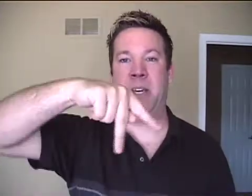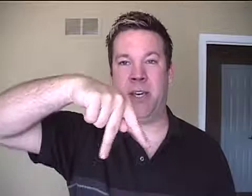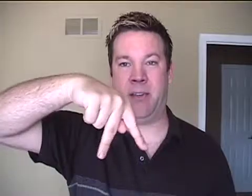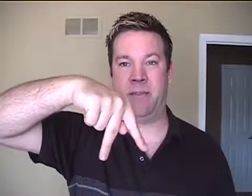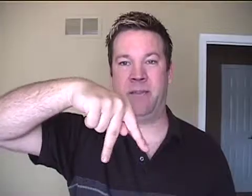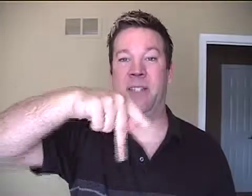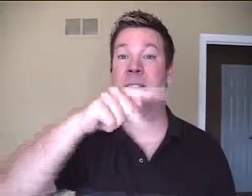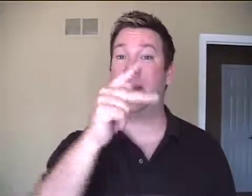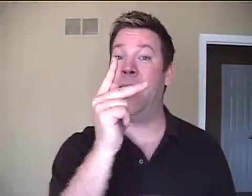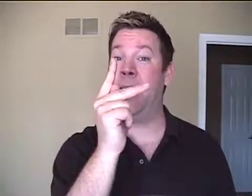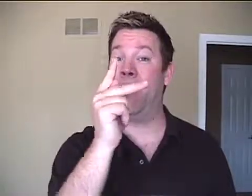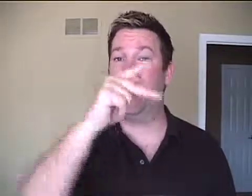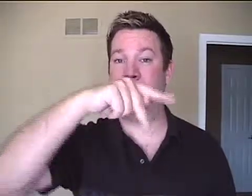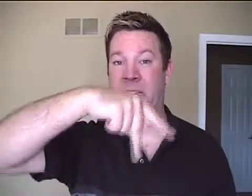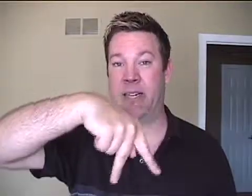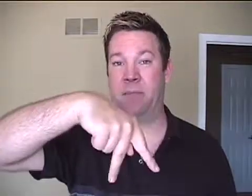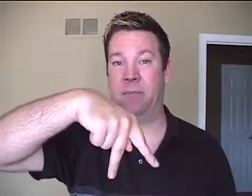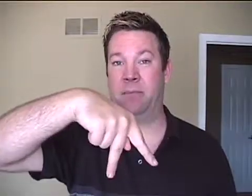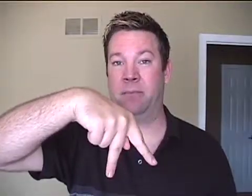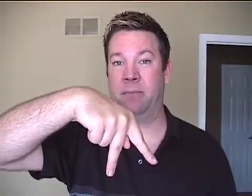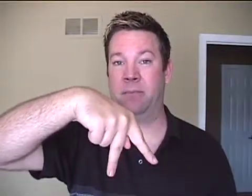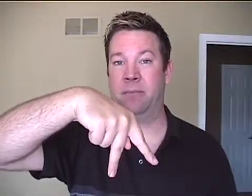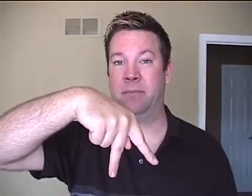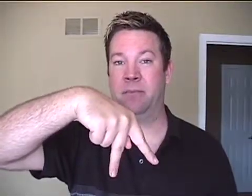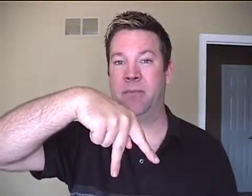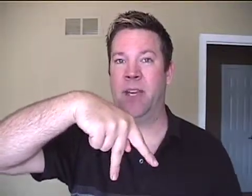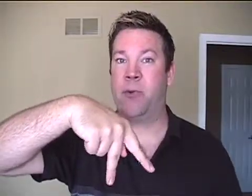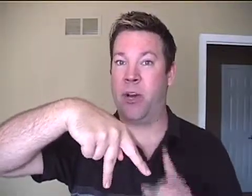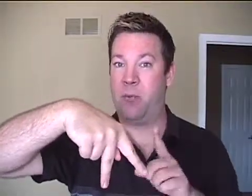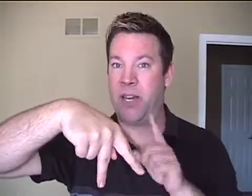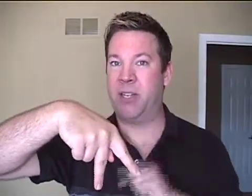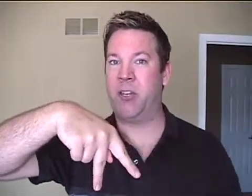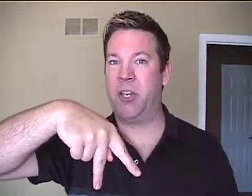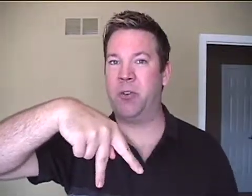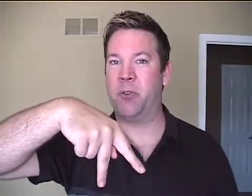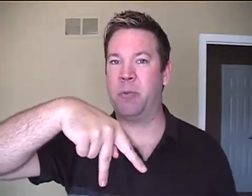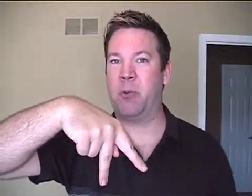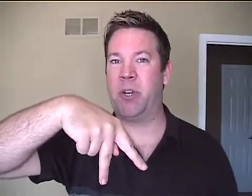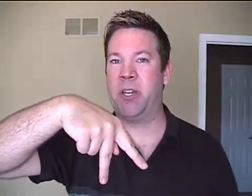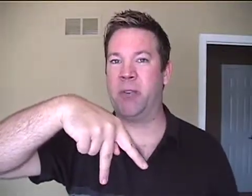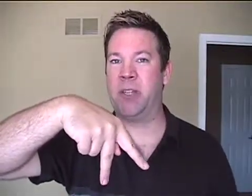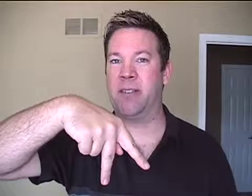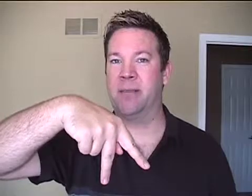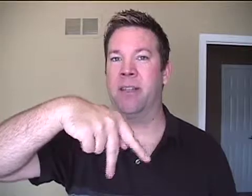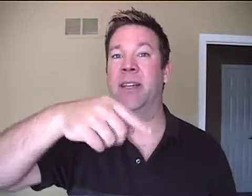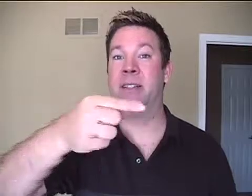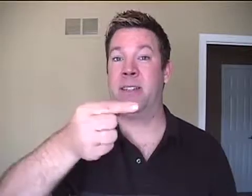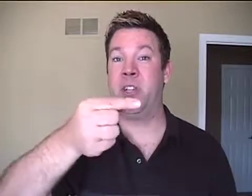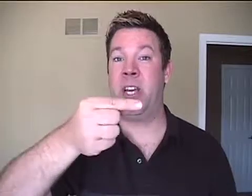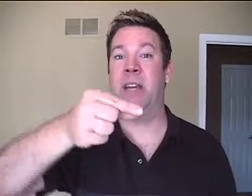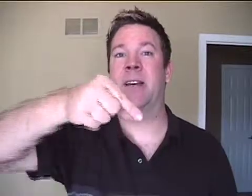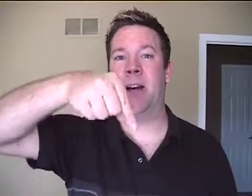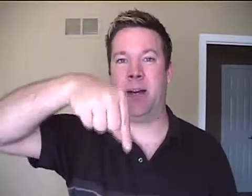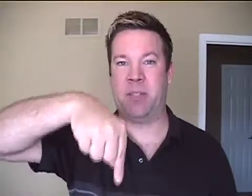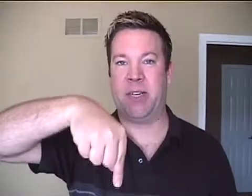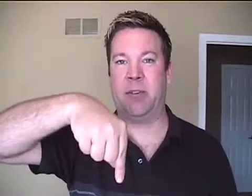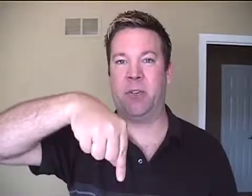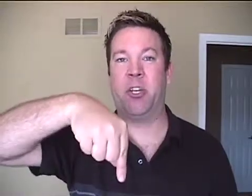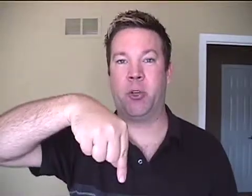P. It's the K upside down. And we already learned Q. Do you remember what Q is? It's the G upside down. Q.